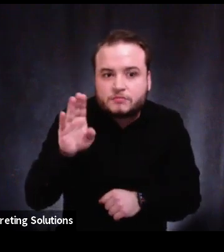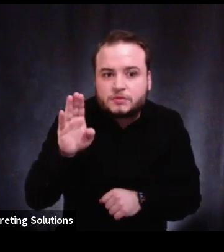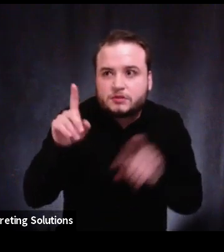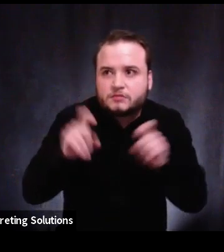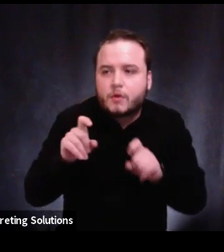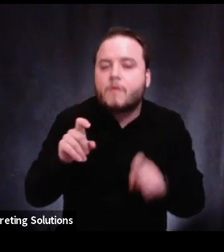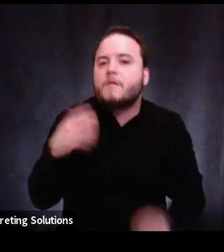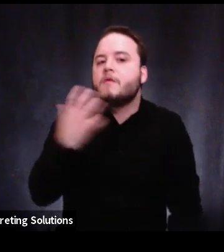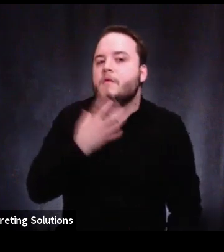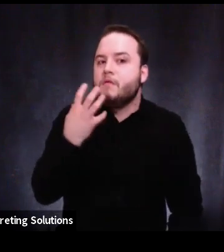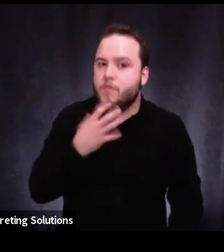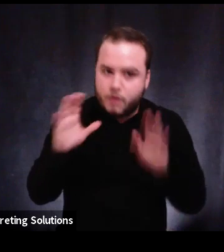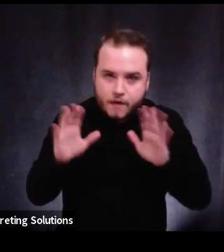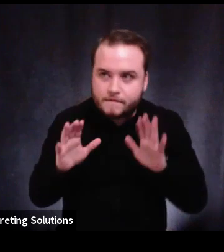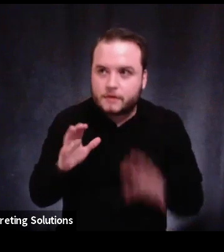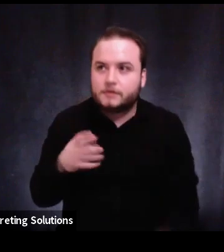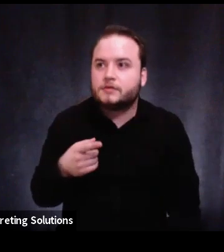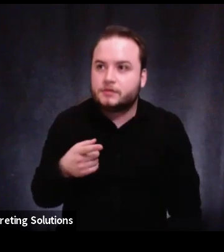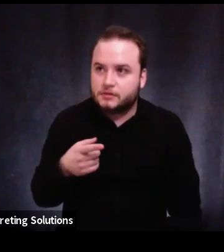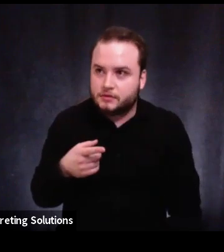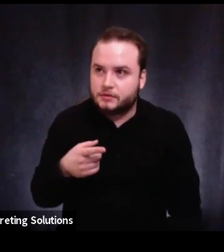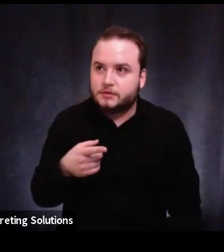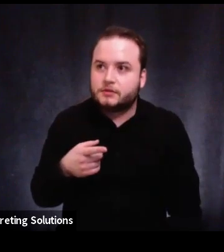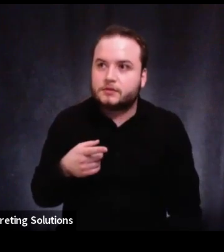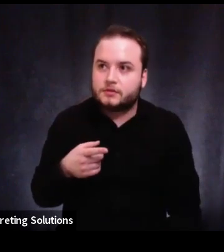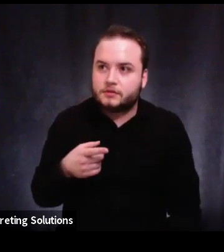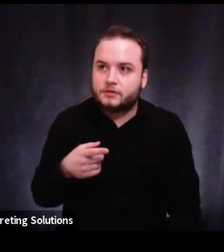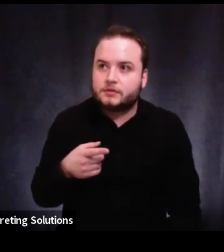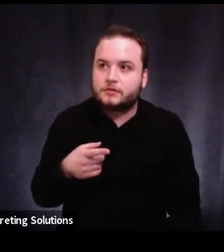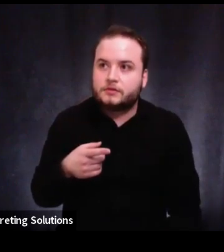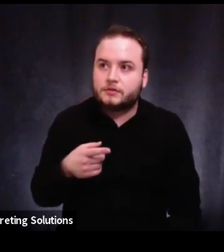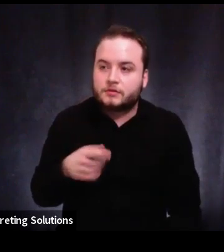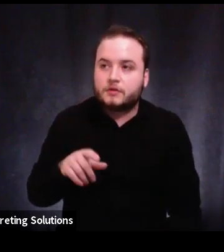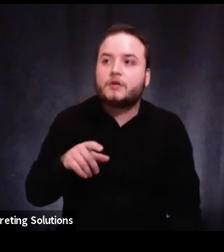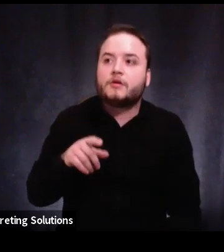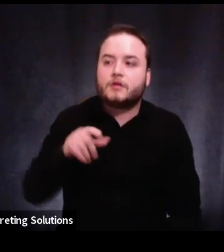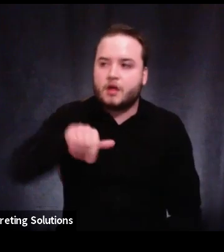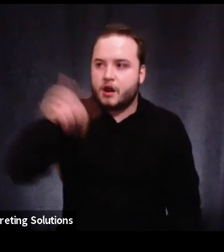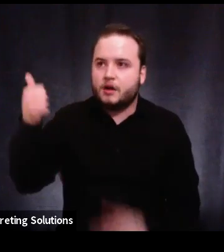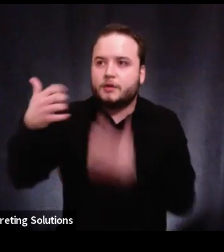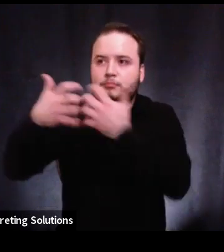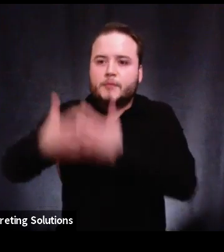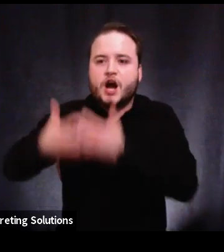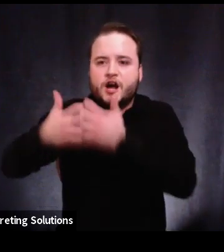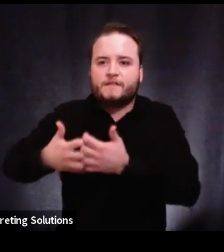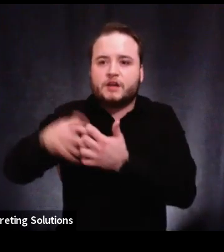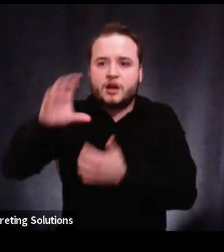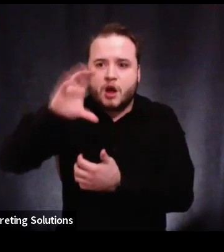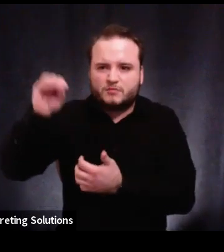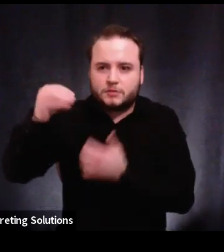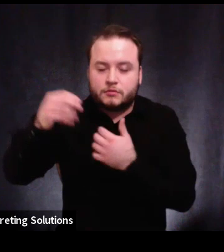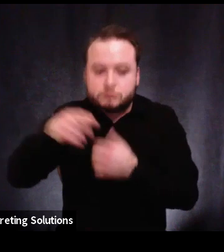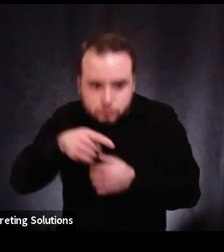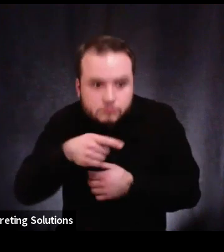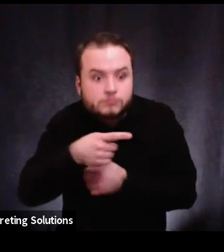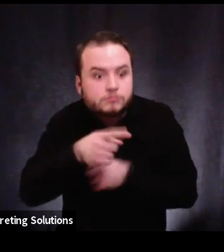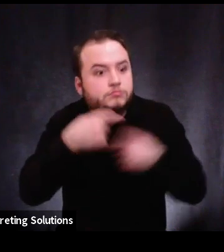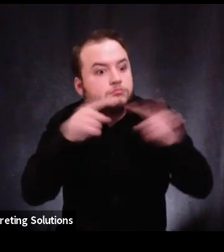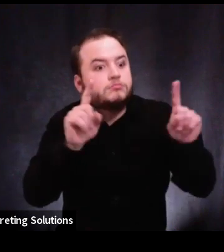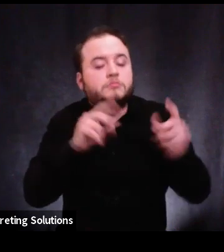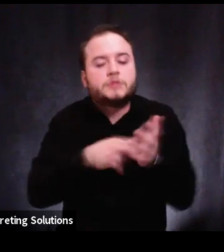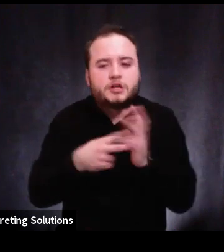manufacturers who are putting serology tests on the market. And, you know, whether or not these will be